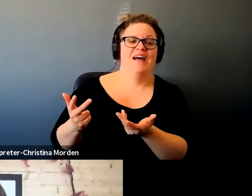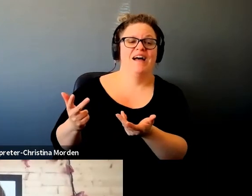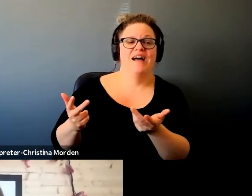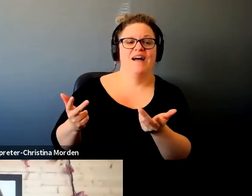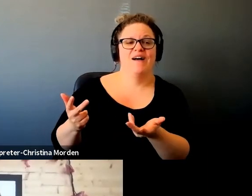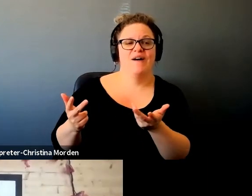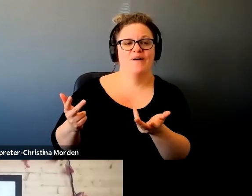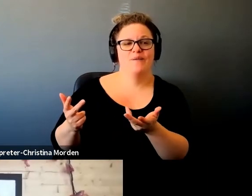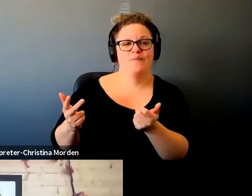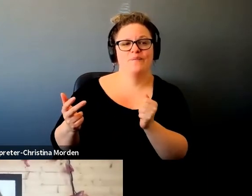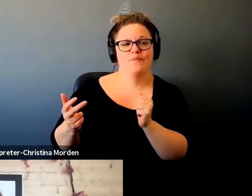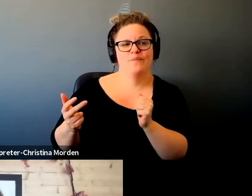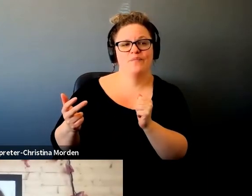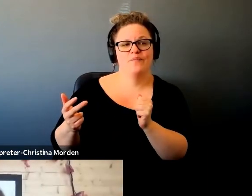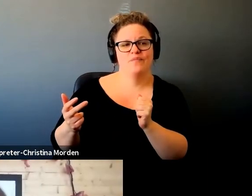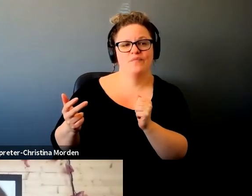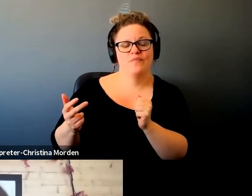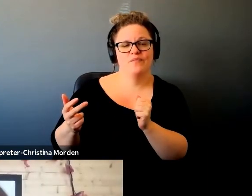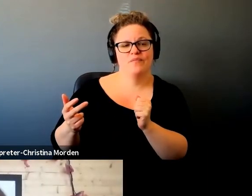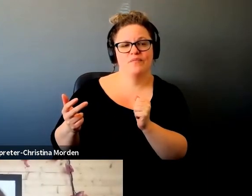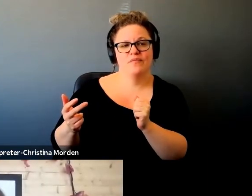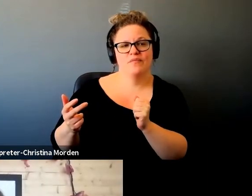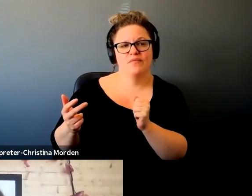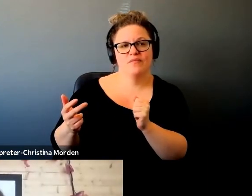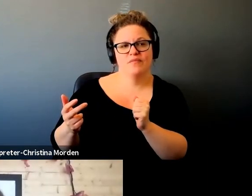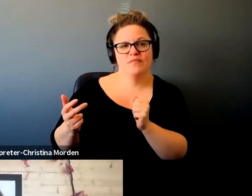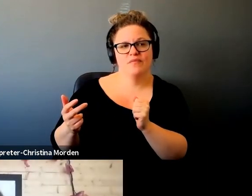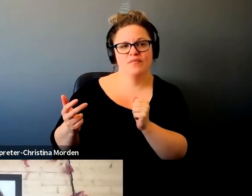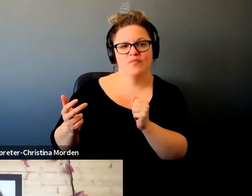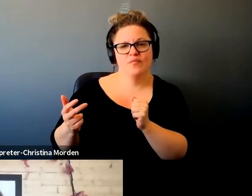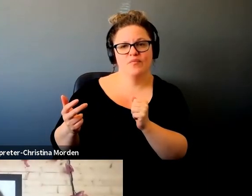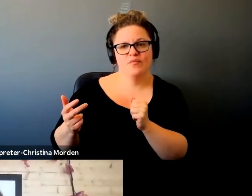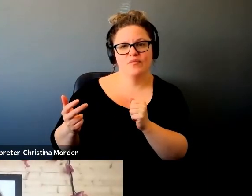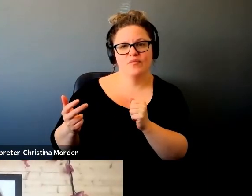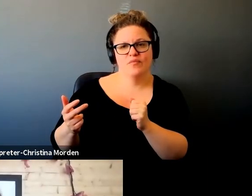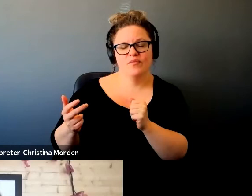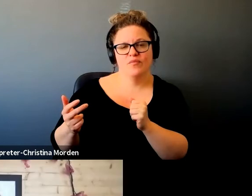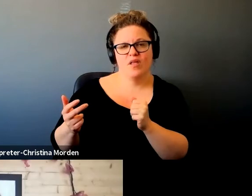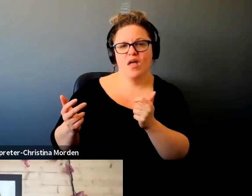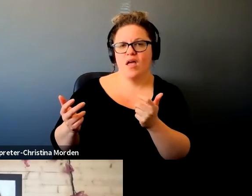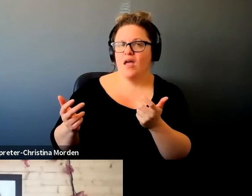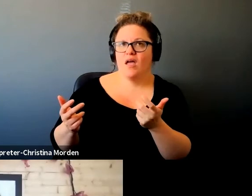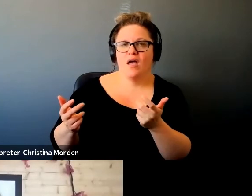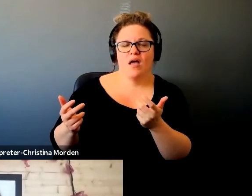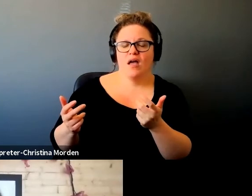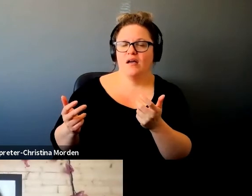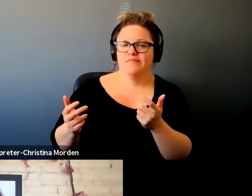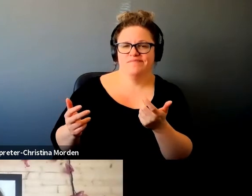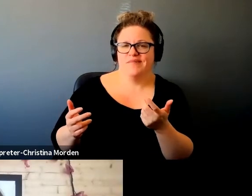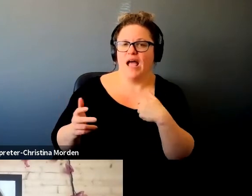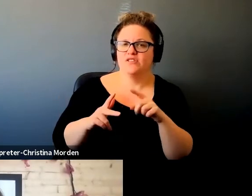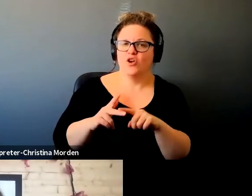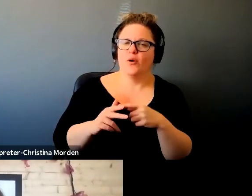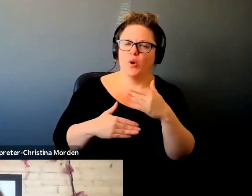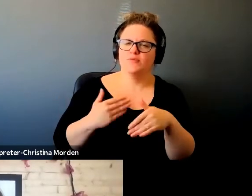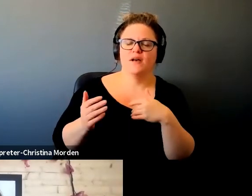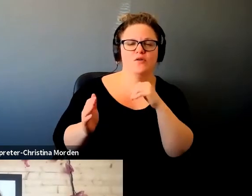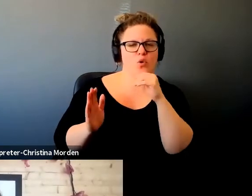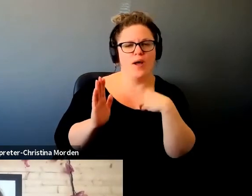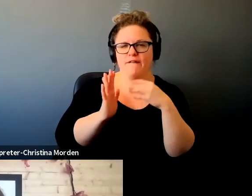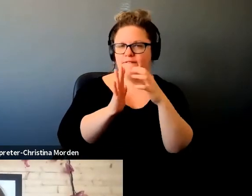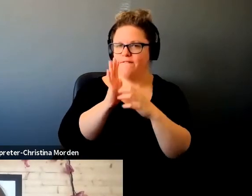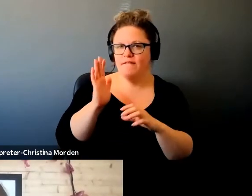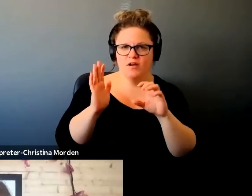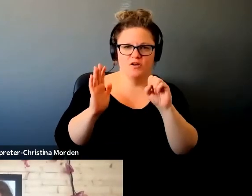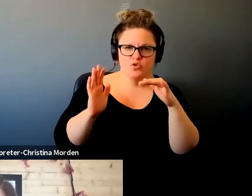It seems, especially since I've started doing this process where I don't really have a script, I just have ideas and I write them over and